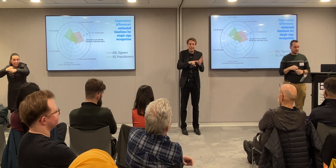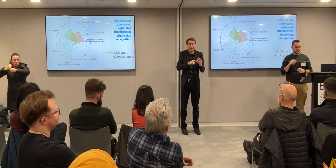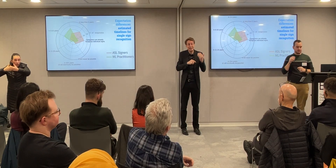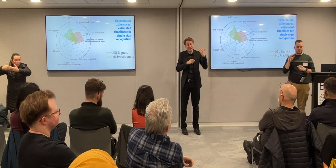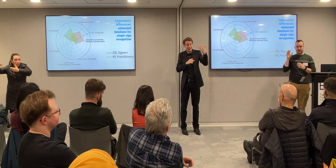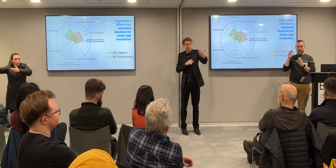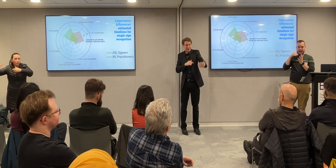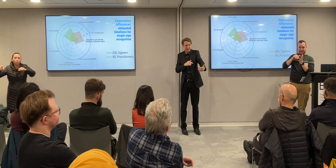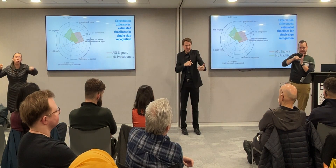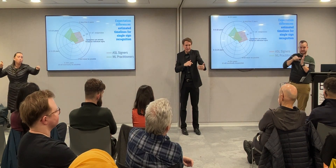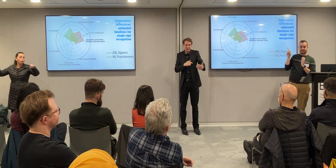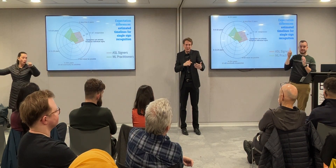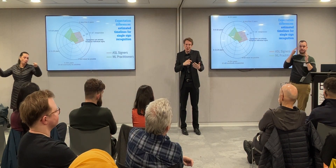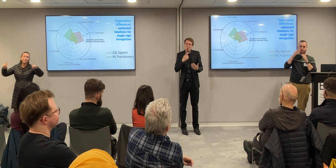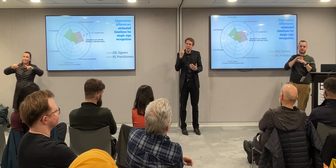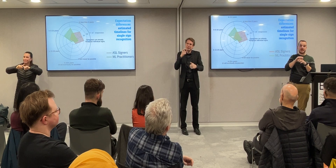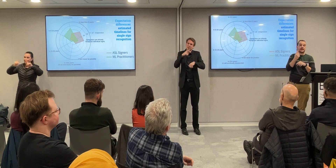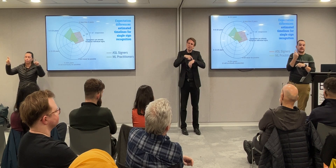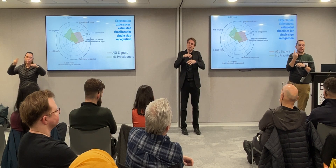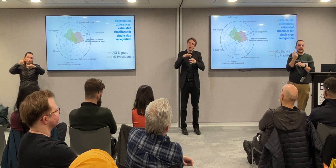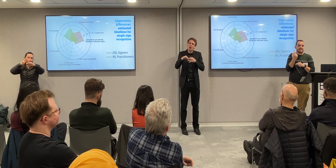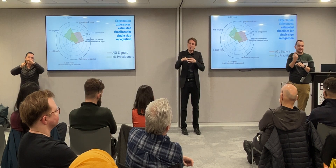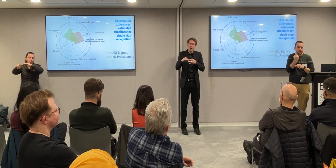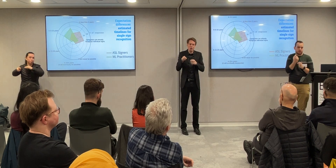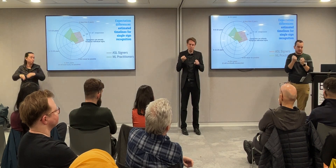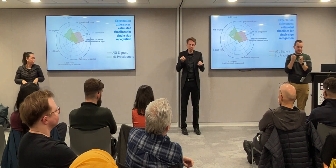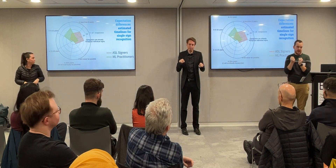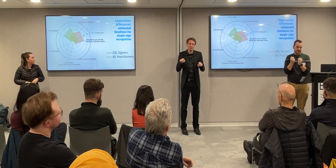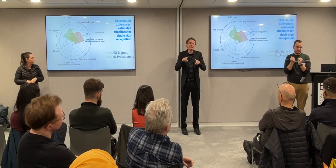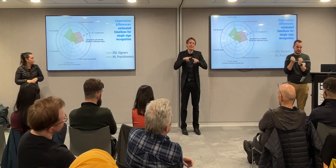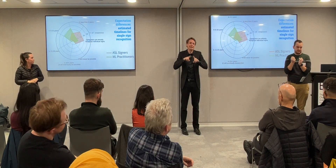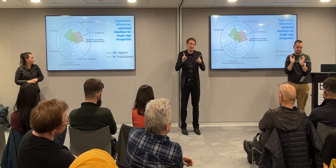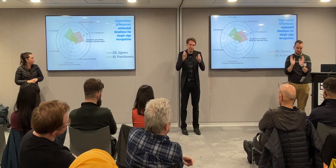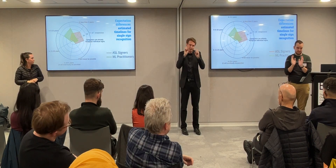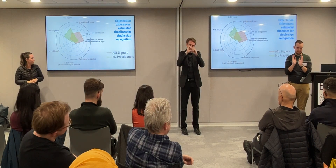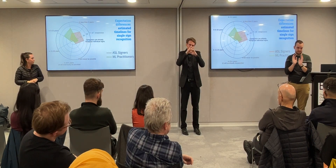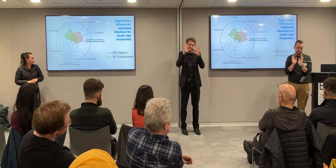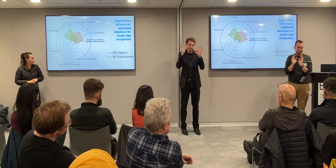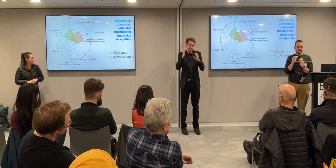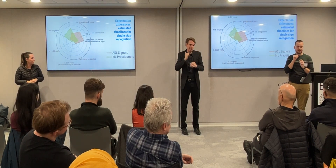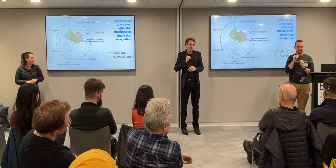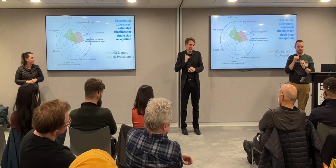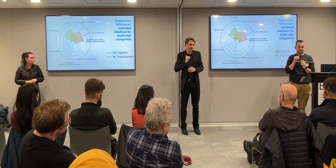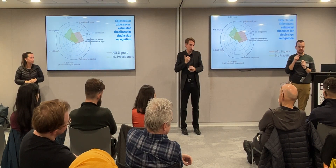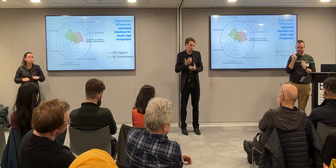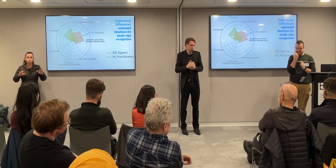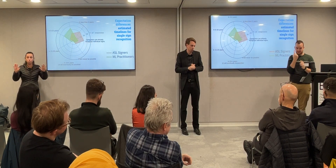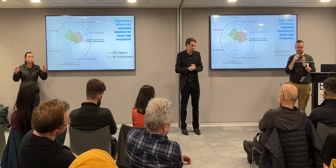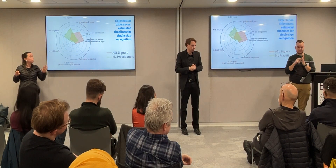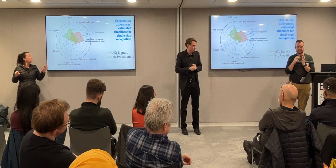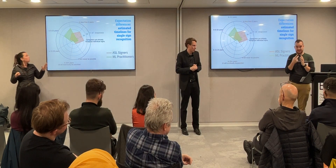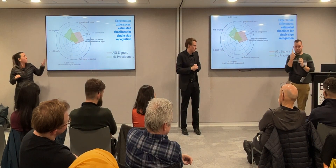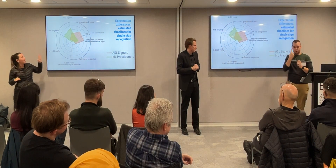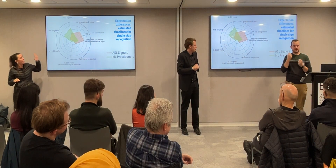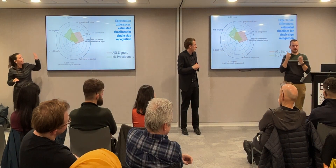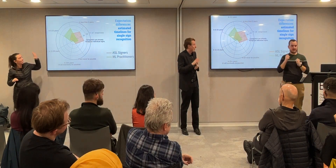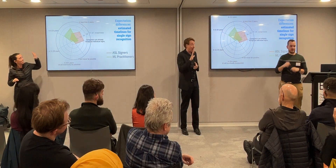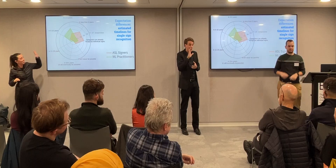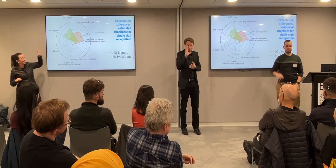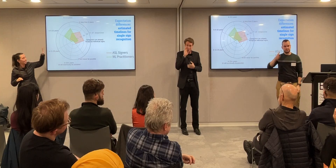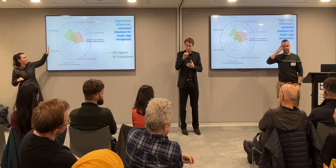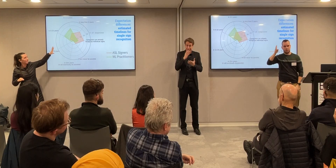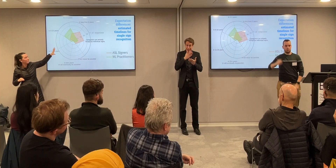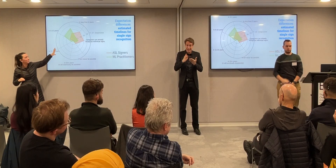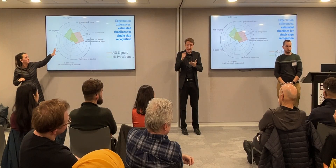very different expectations on the timelines. Now, again, I just want to emphasize this, what you're looking at here is looking at